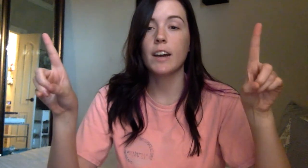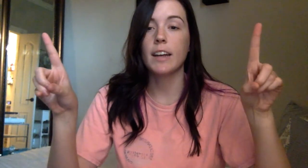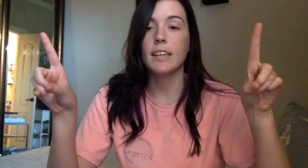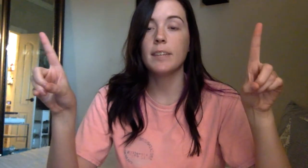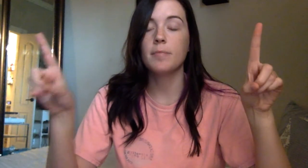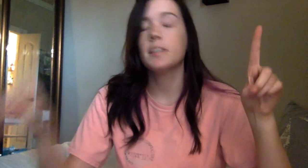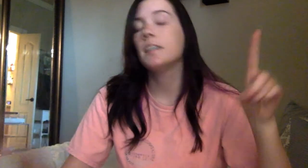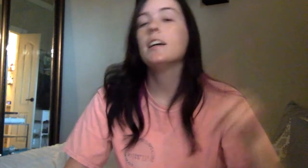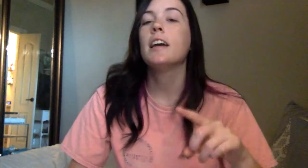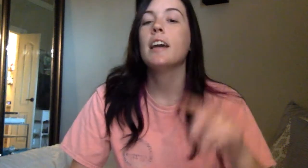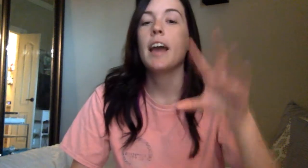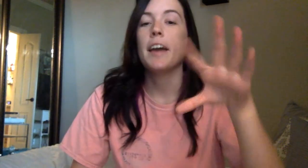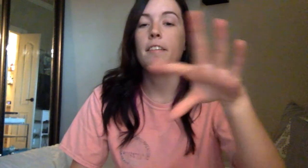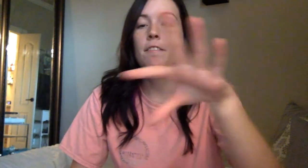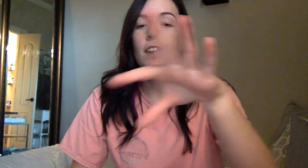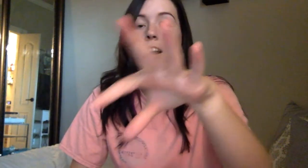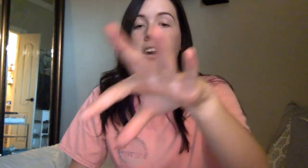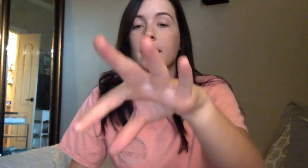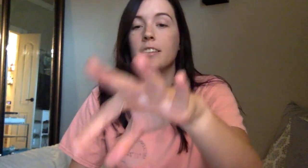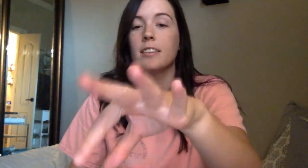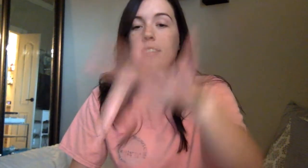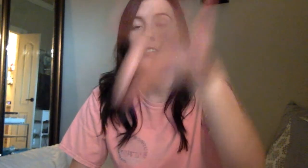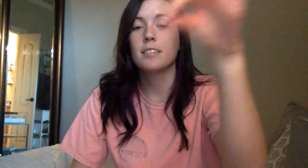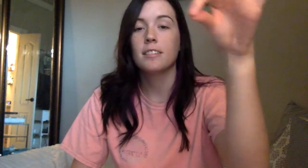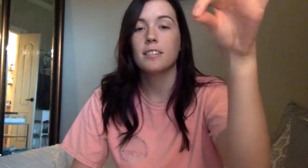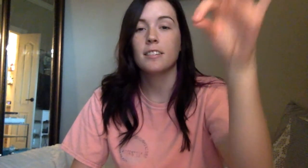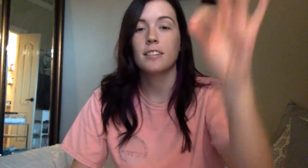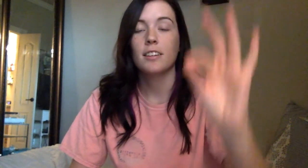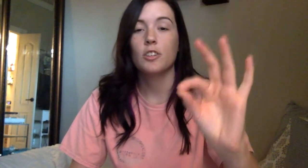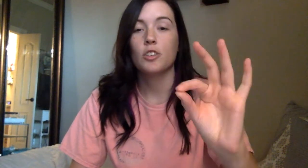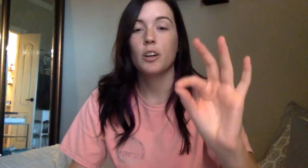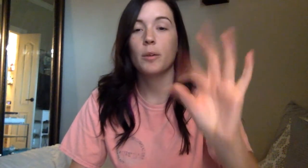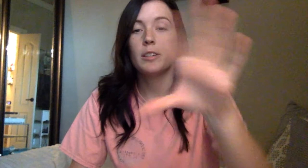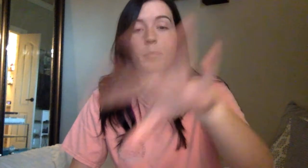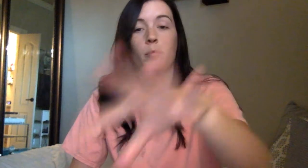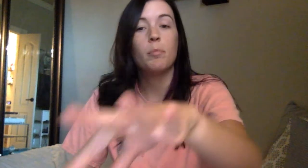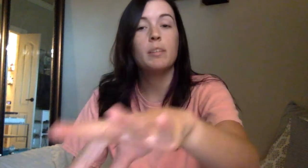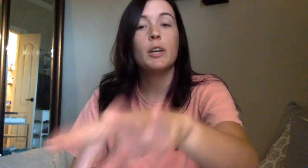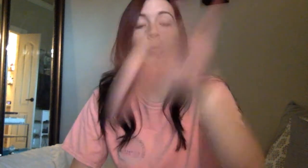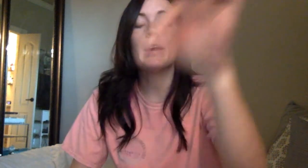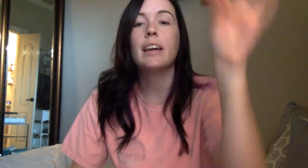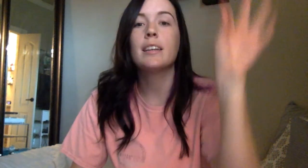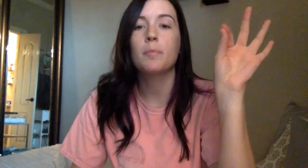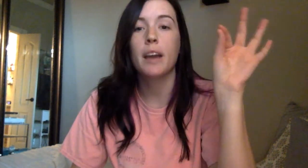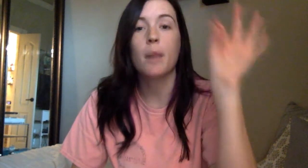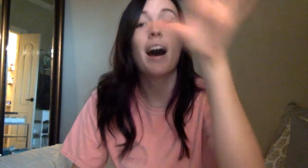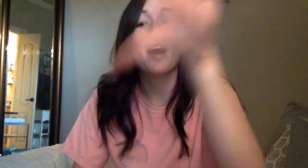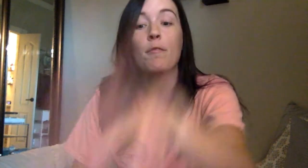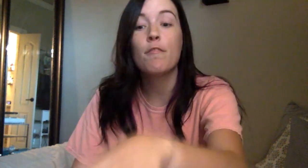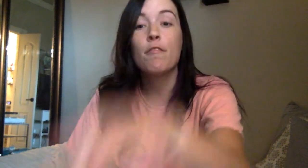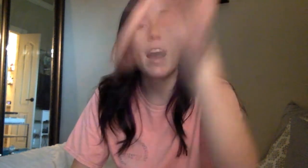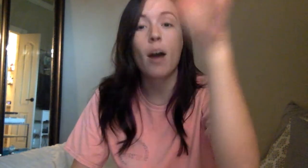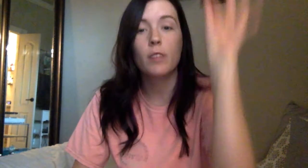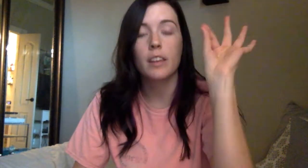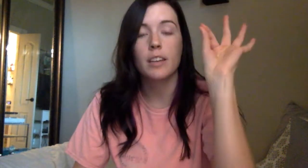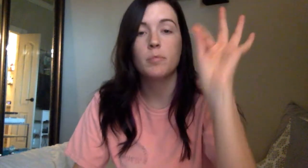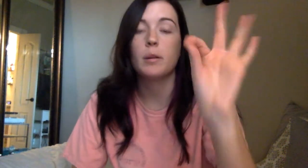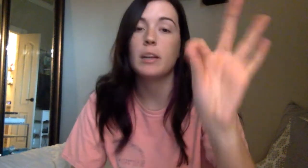finally, and then find, you're going to, it's like you're picking something up. I've found this, but it's